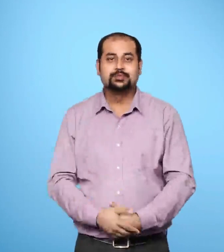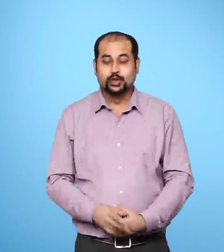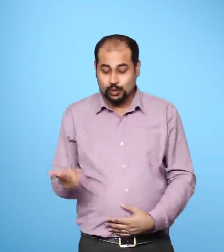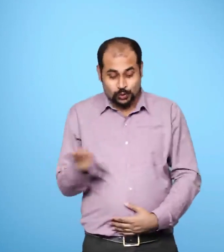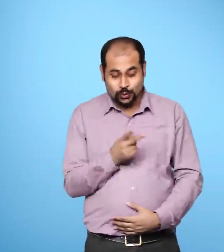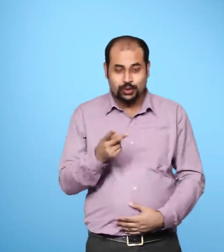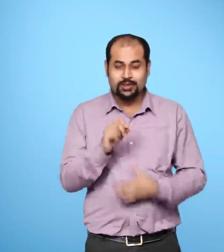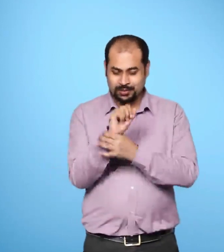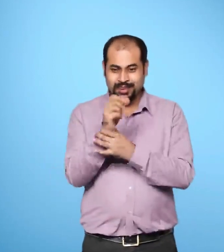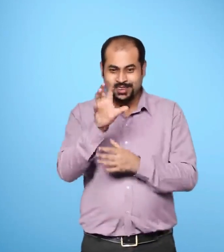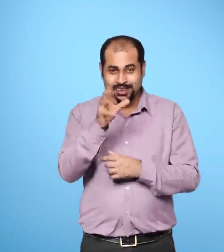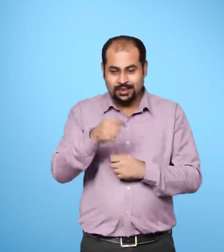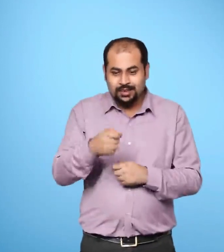Are playing a bangle game.